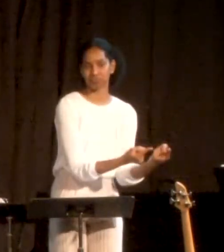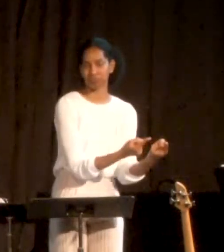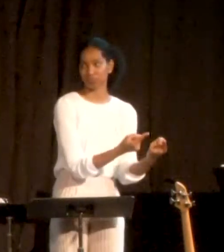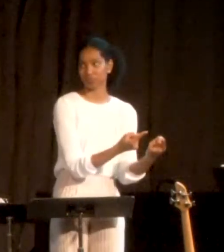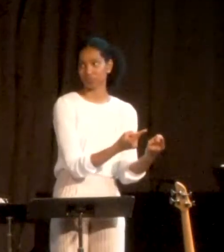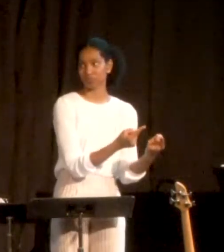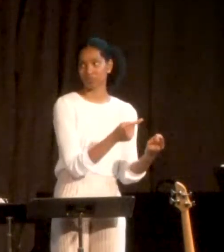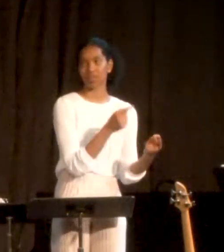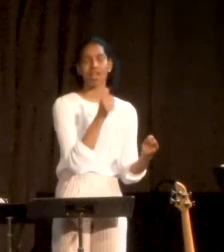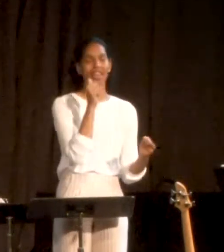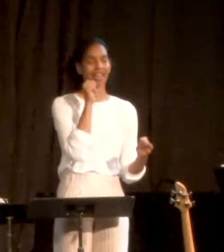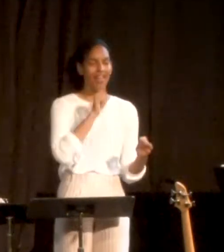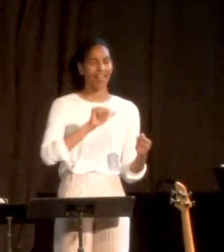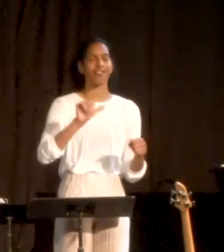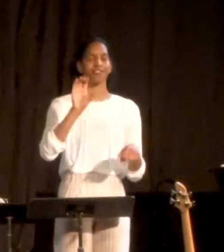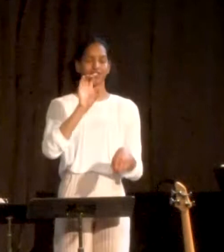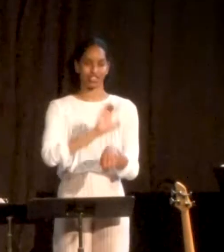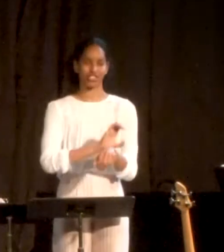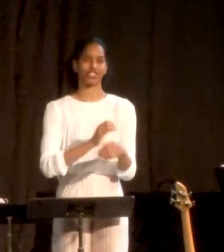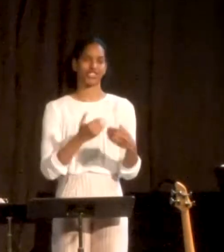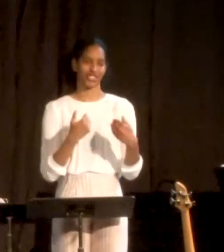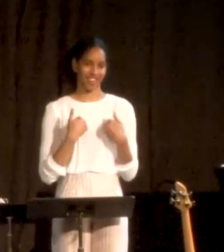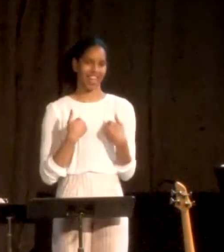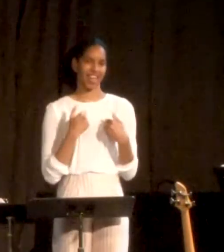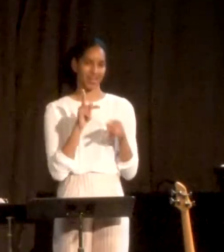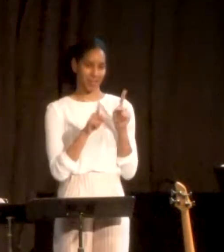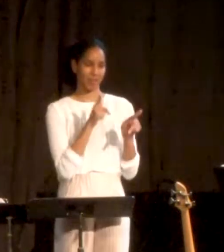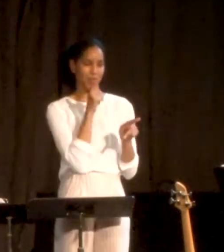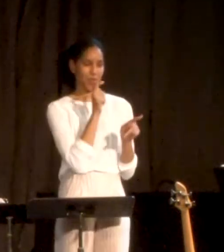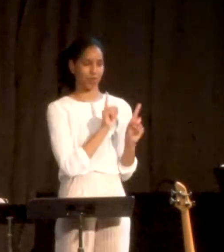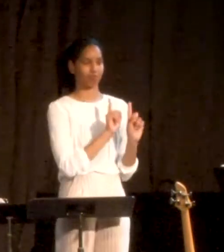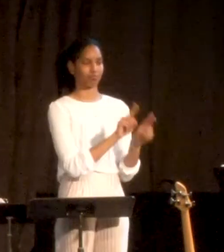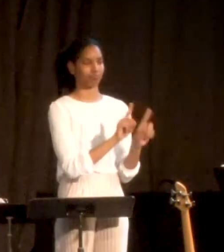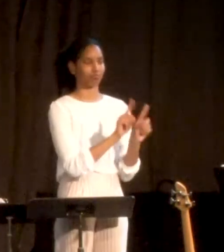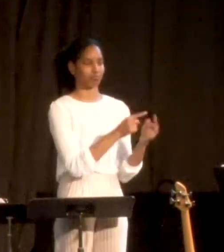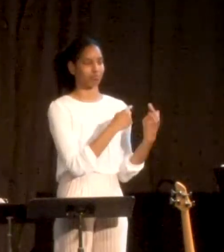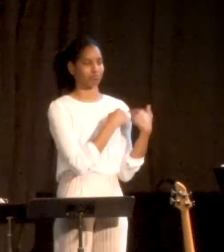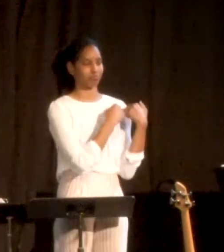every denomination has them.